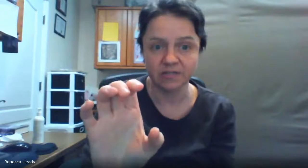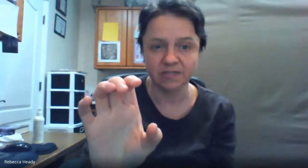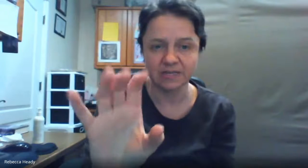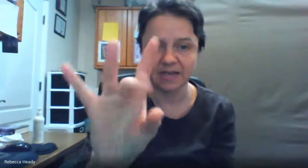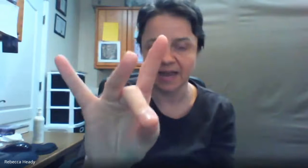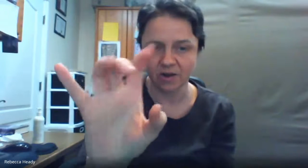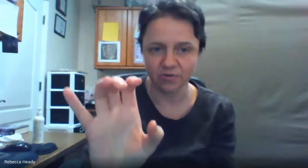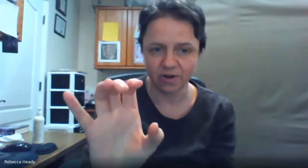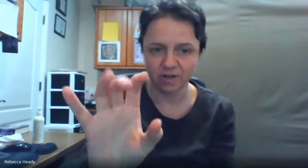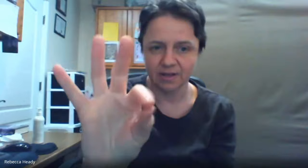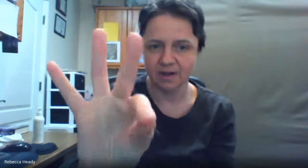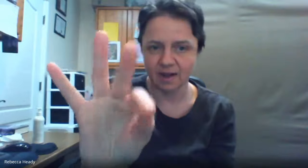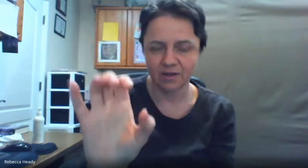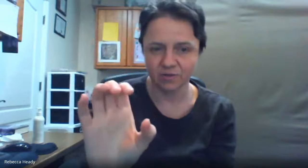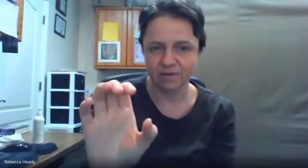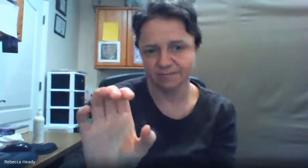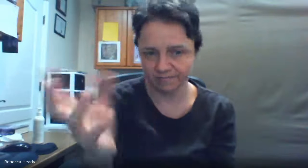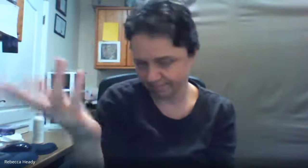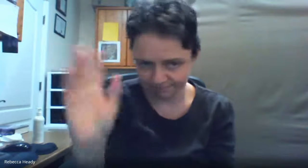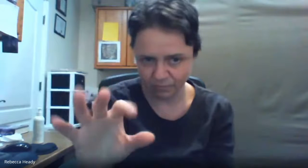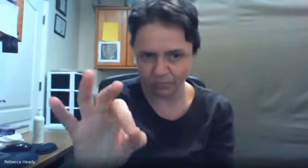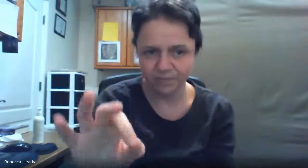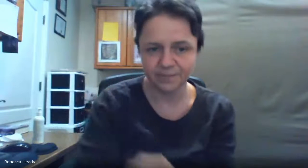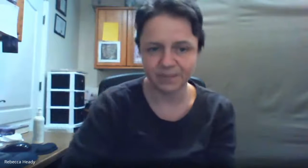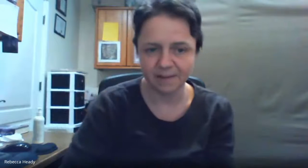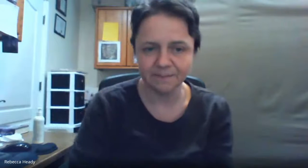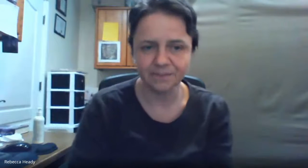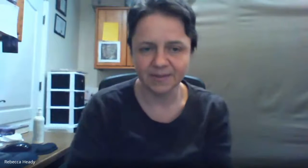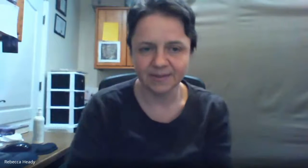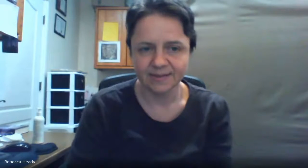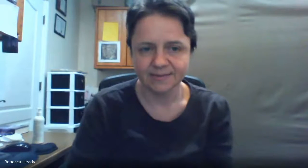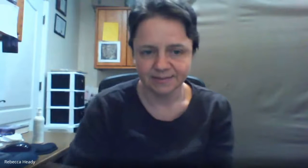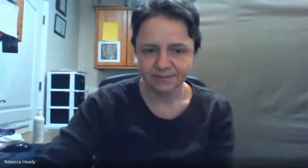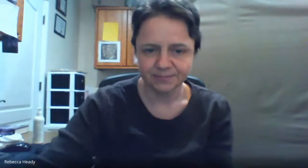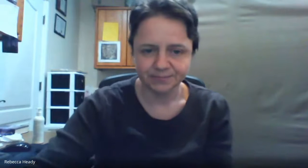to the C. 800, 900. Yeah.